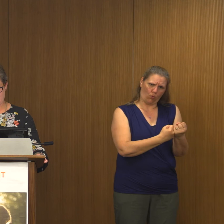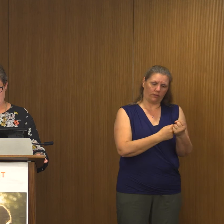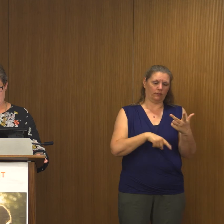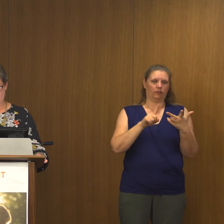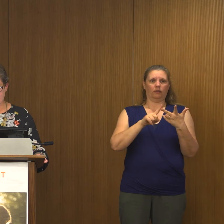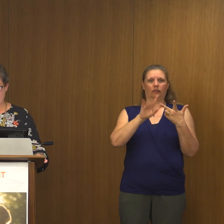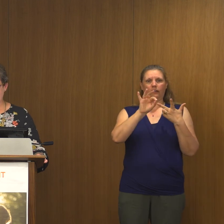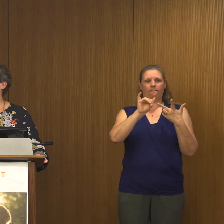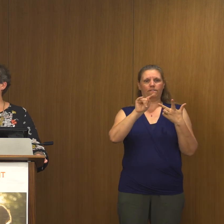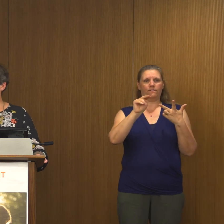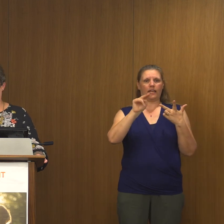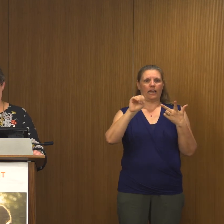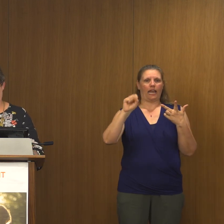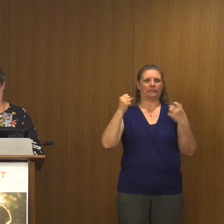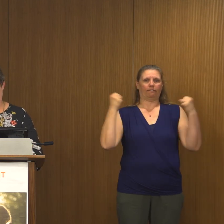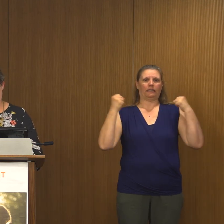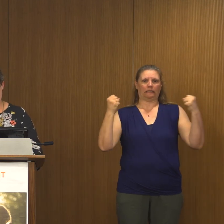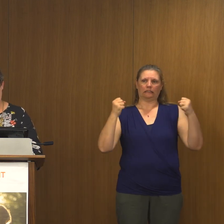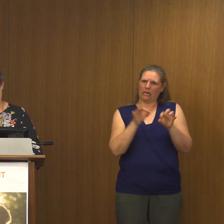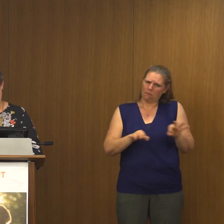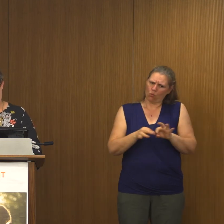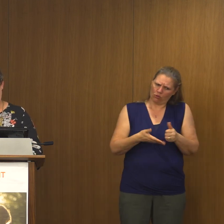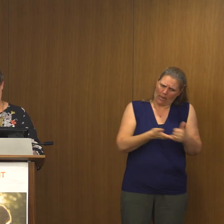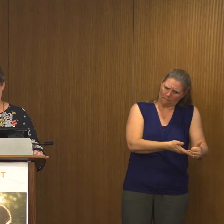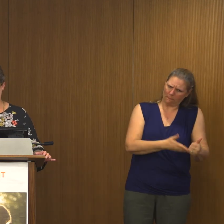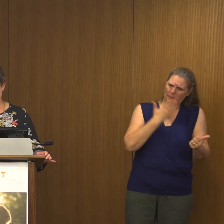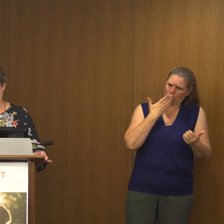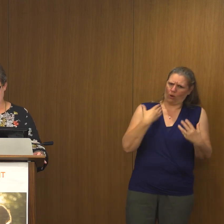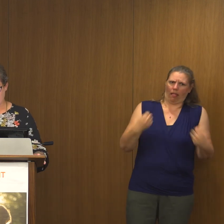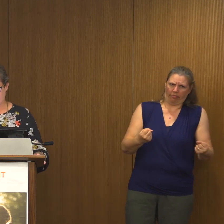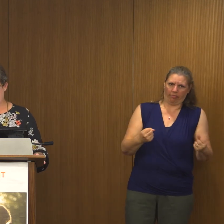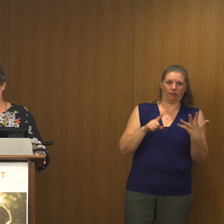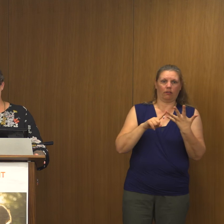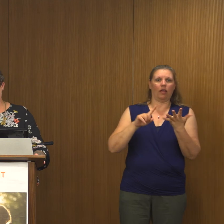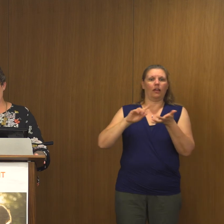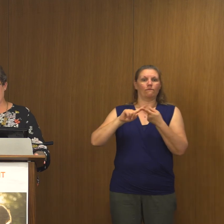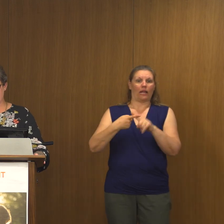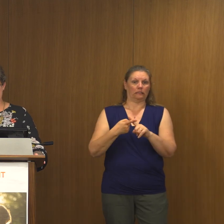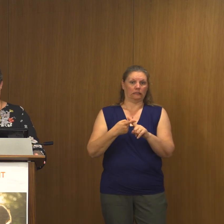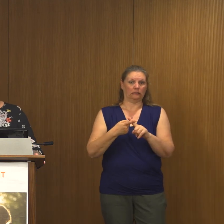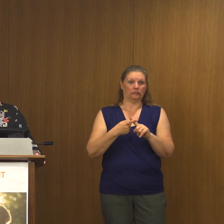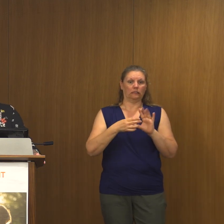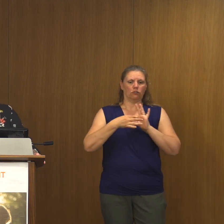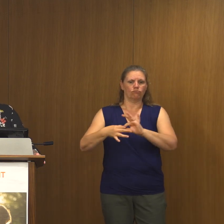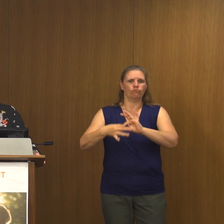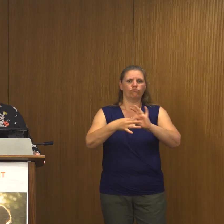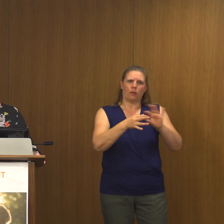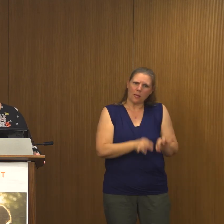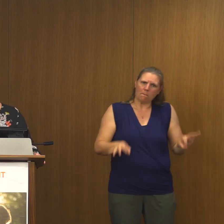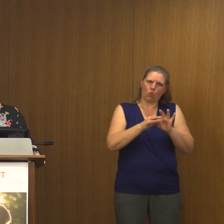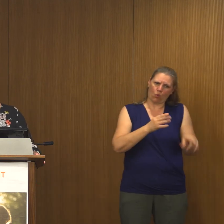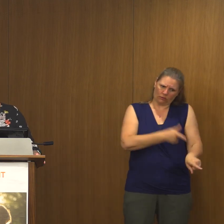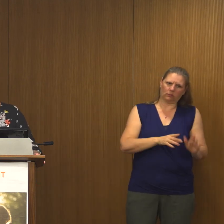Fitness. Please help me find ways to keep healthy. Friends. Connections with others is important to my